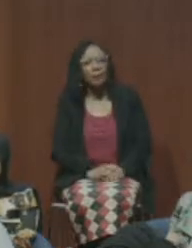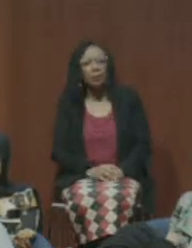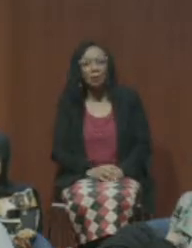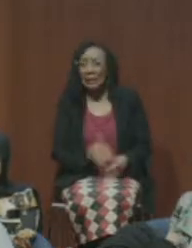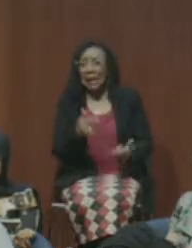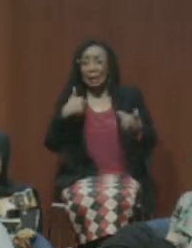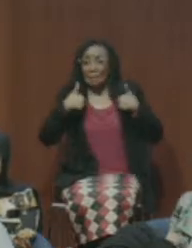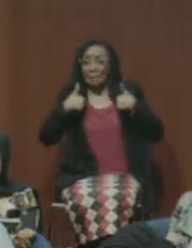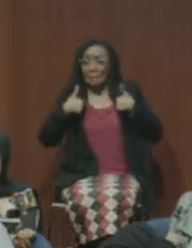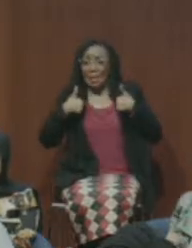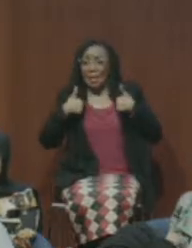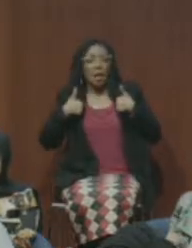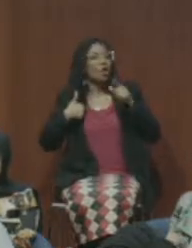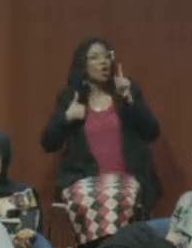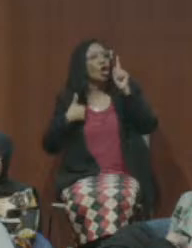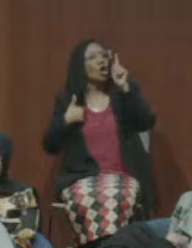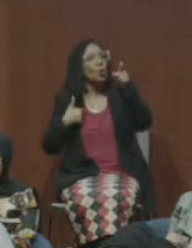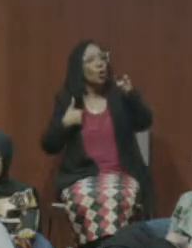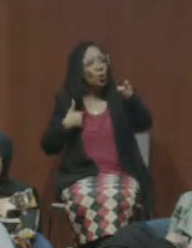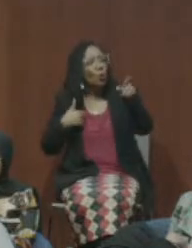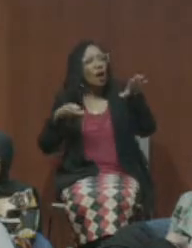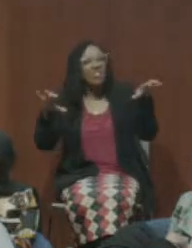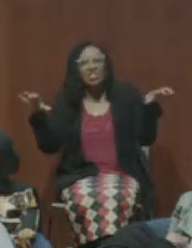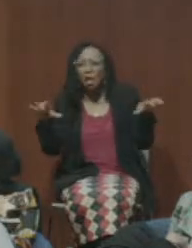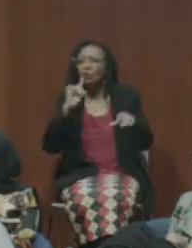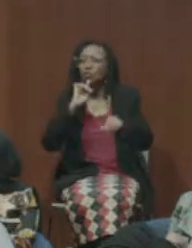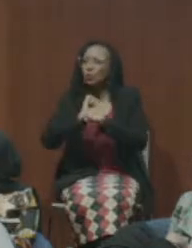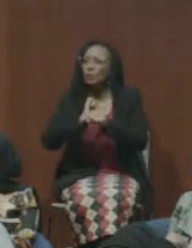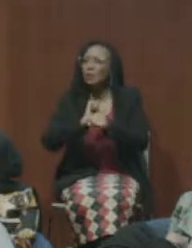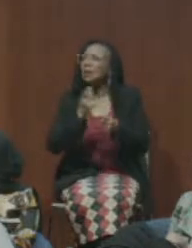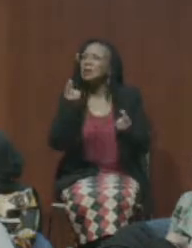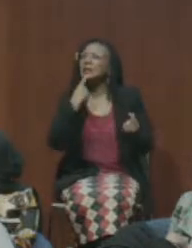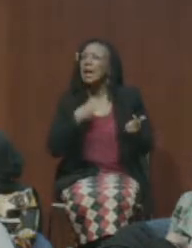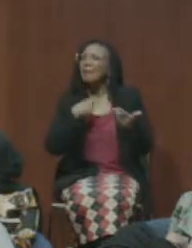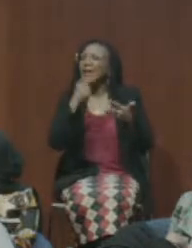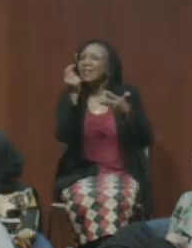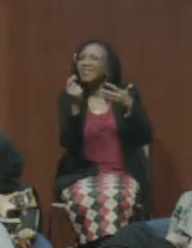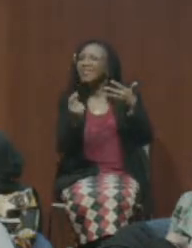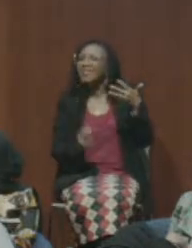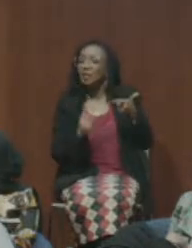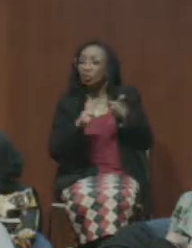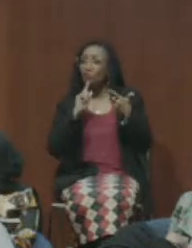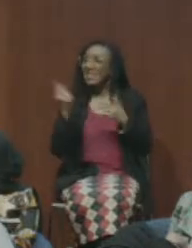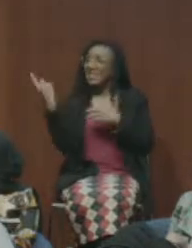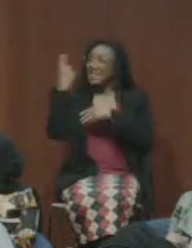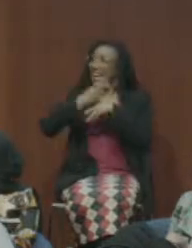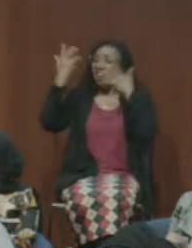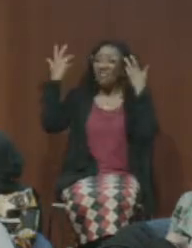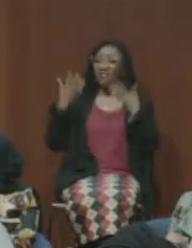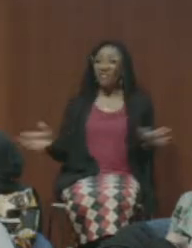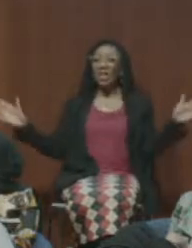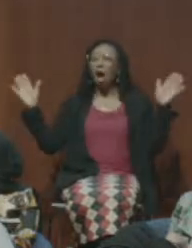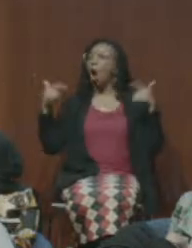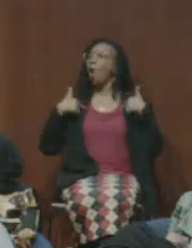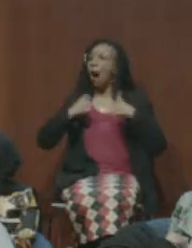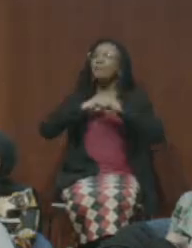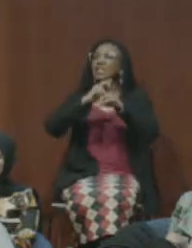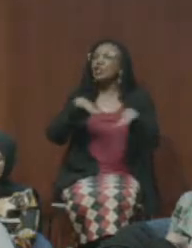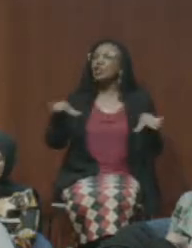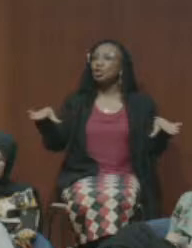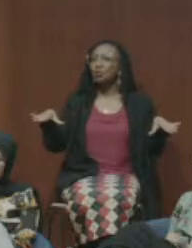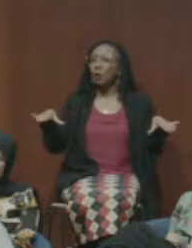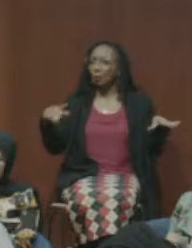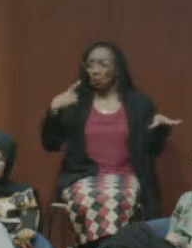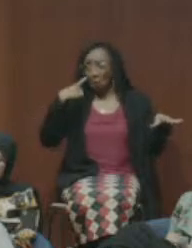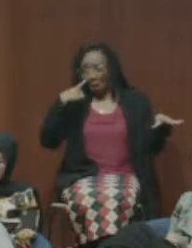about what I think about you, it's about what have you actually done. So at the end of the day, they're saying they protect children, but when you